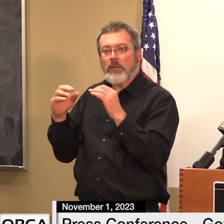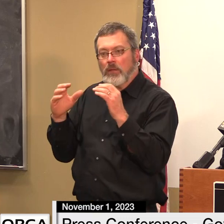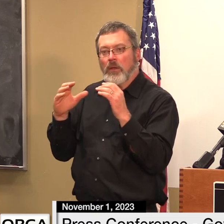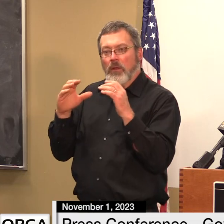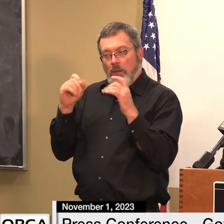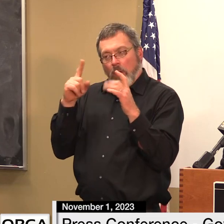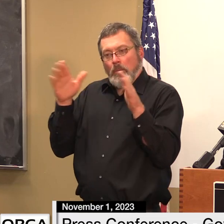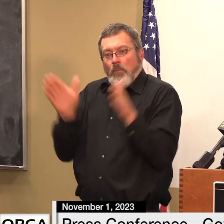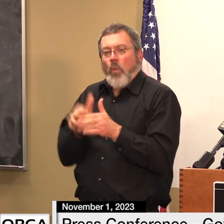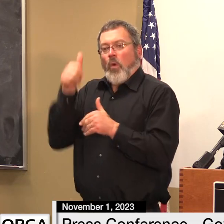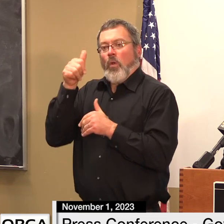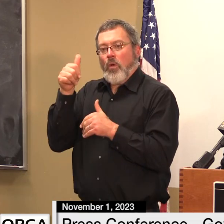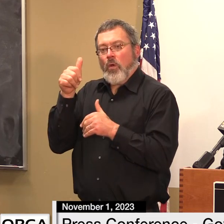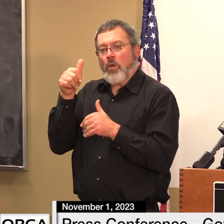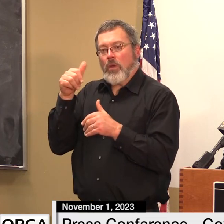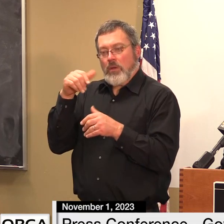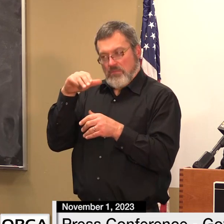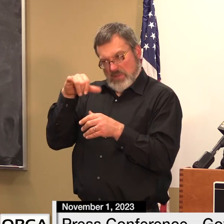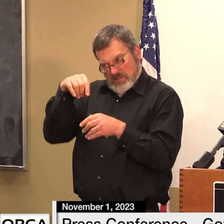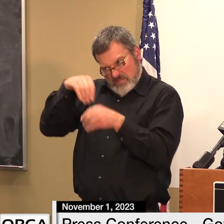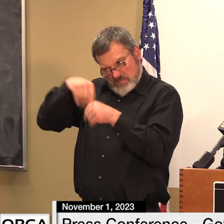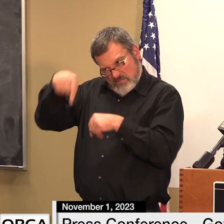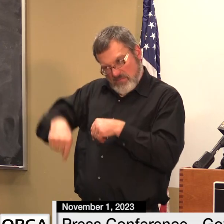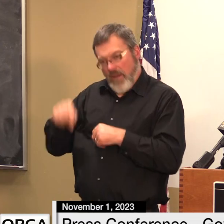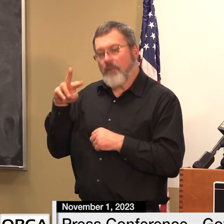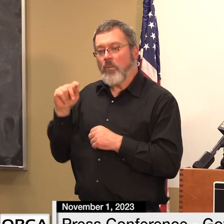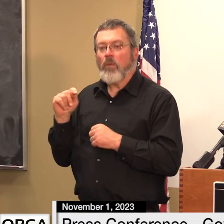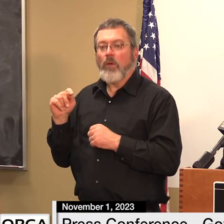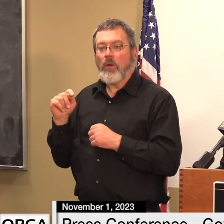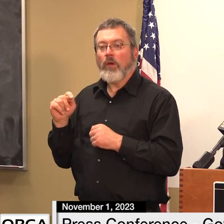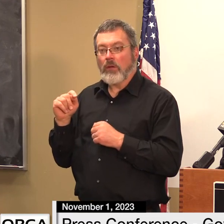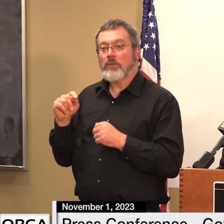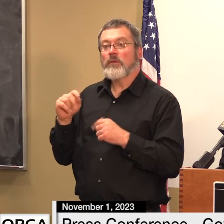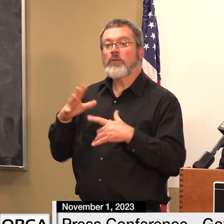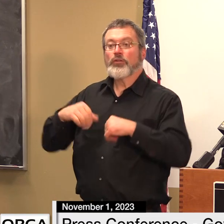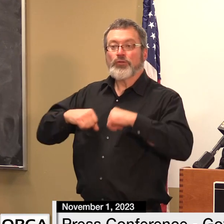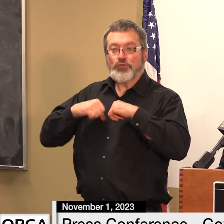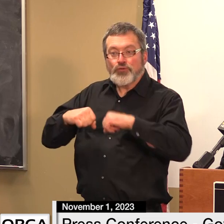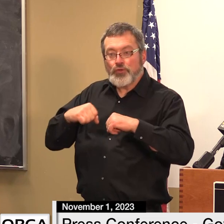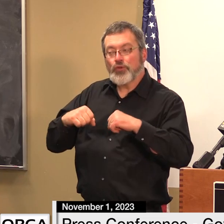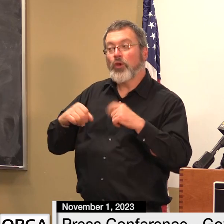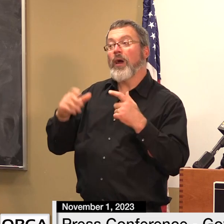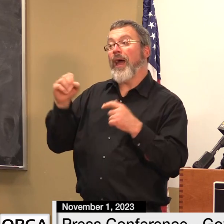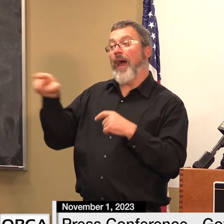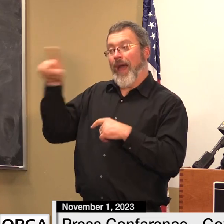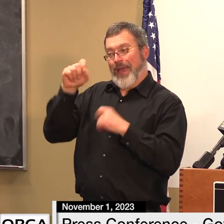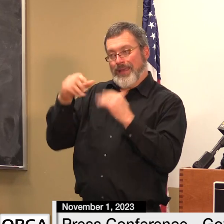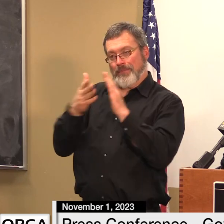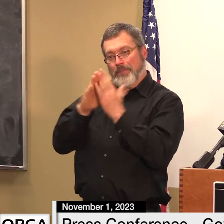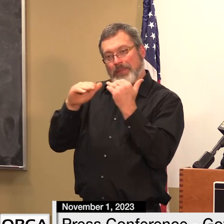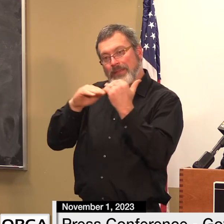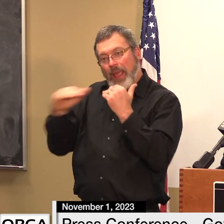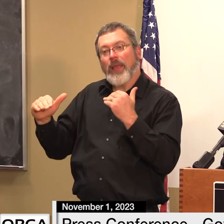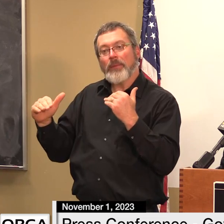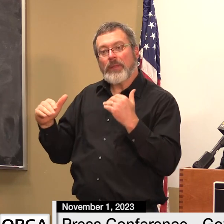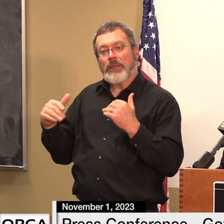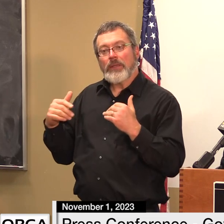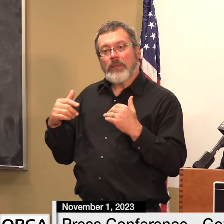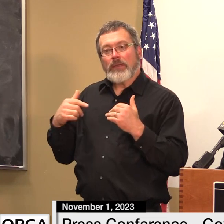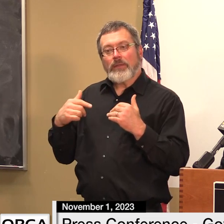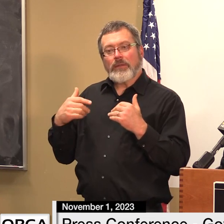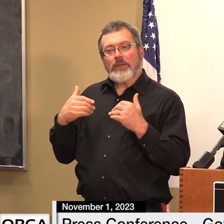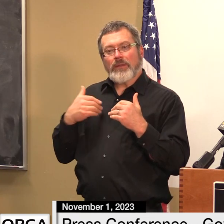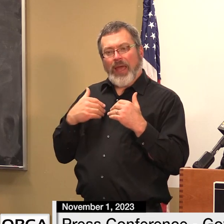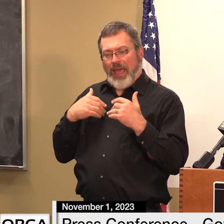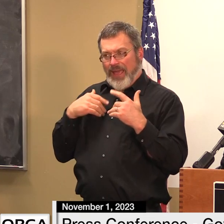within Vermont that have secure stabilization and secure treatment. We don't have that upper end system of care